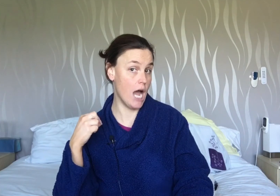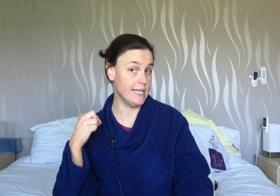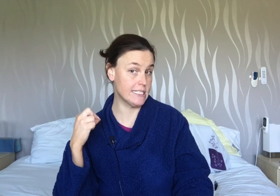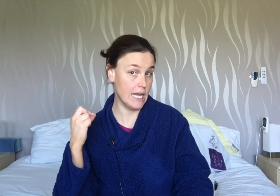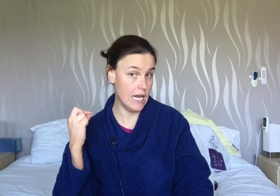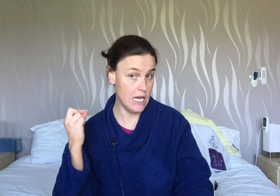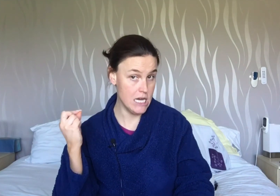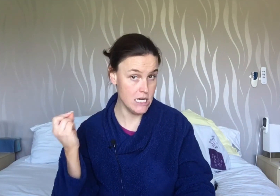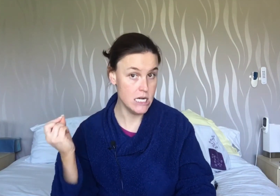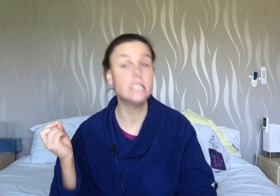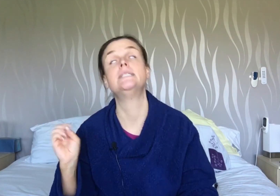COVID-19.